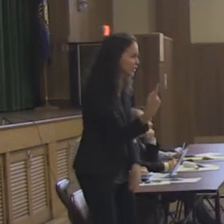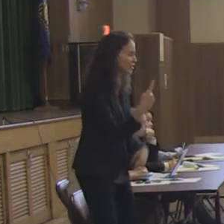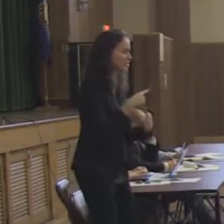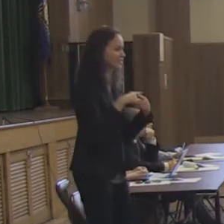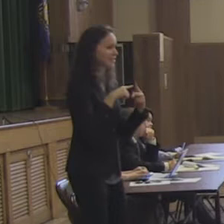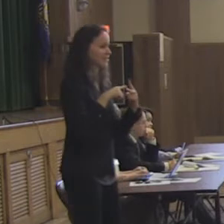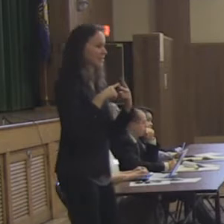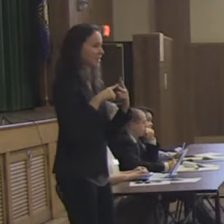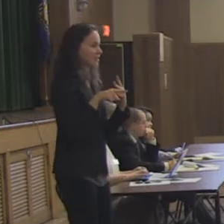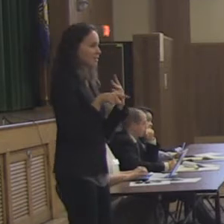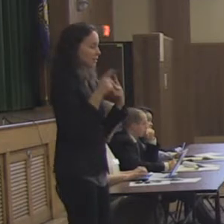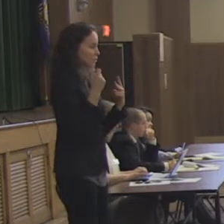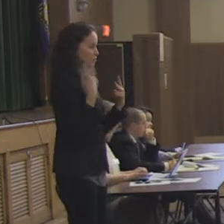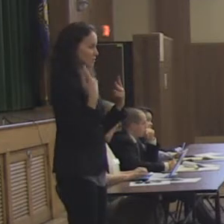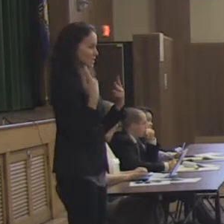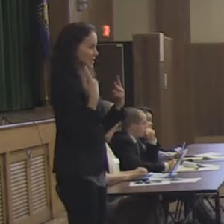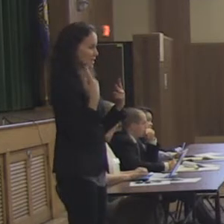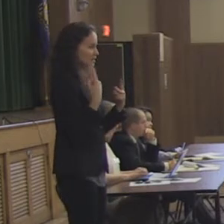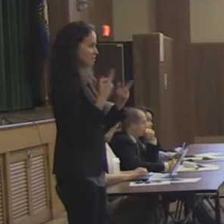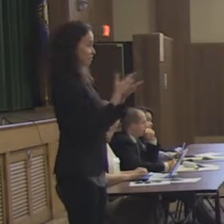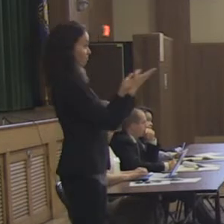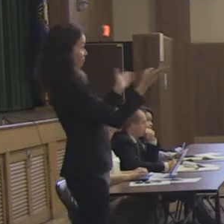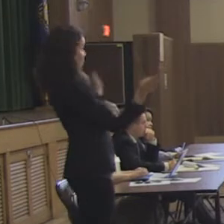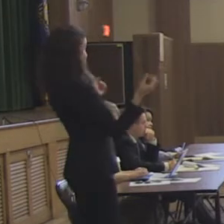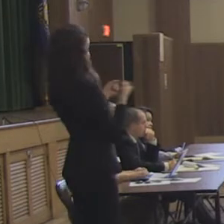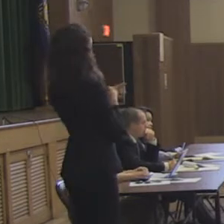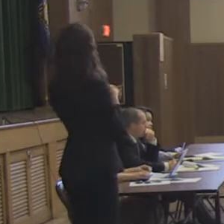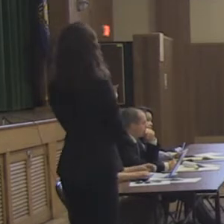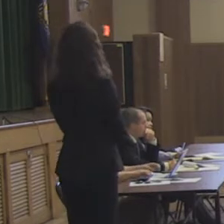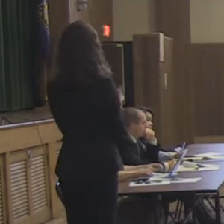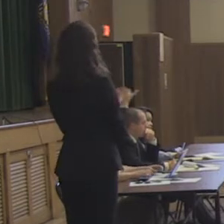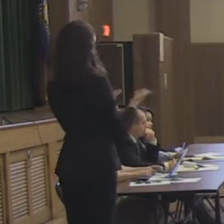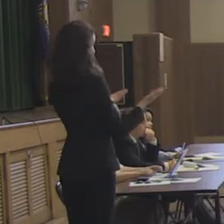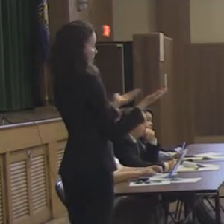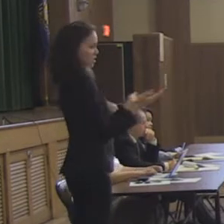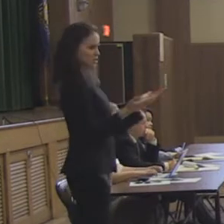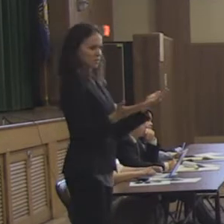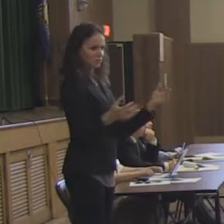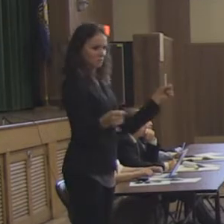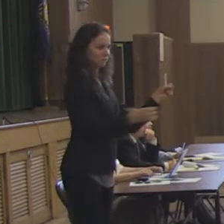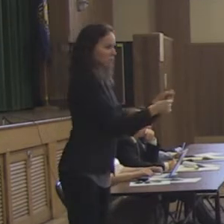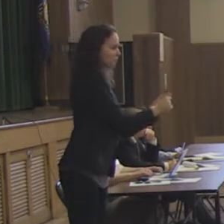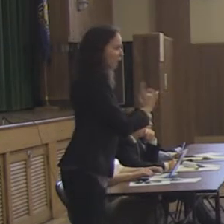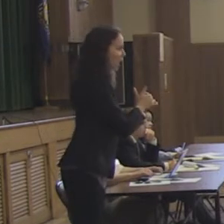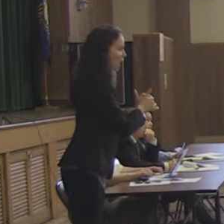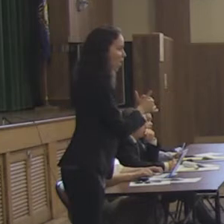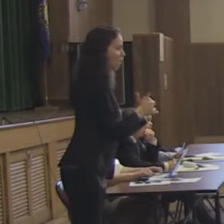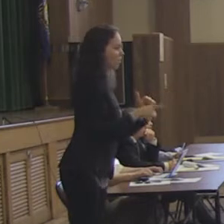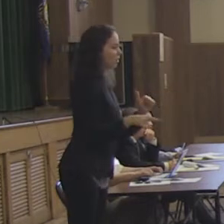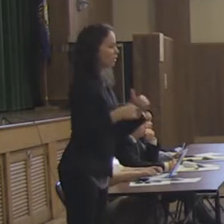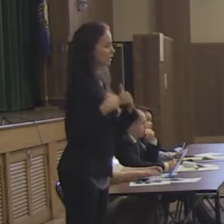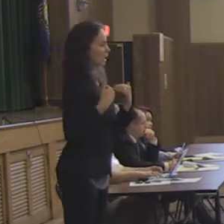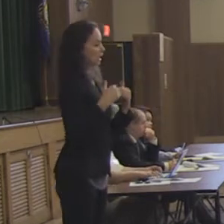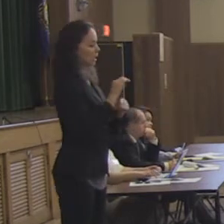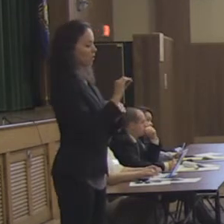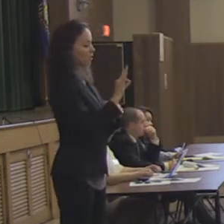an understanding of what support systems these young offenders will